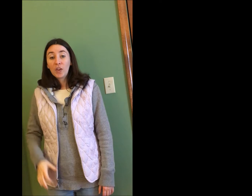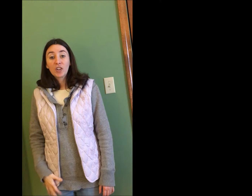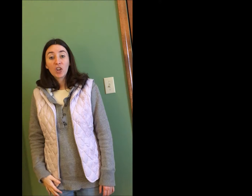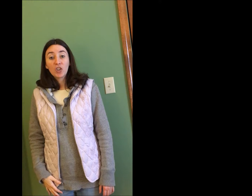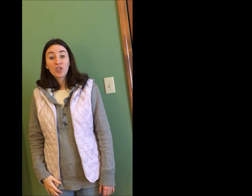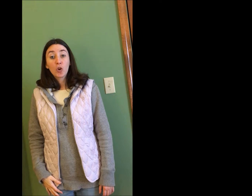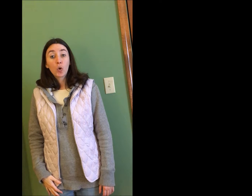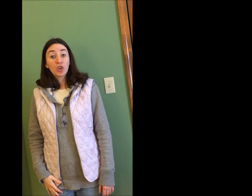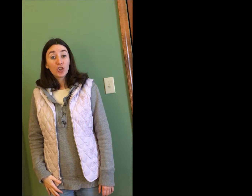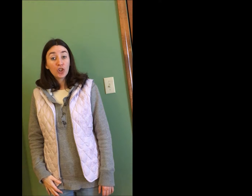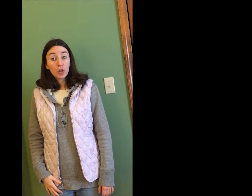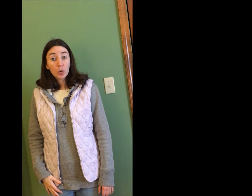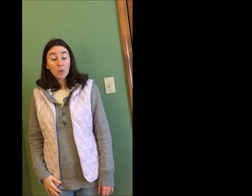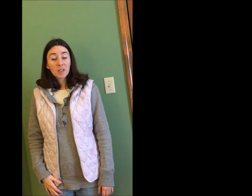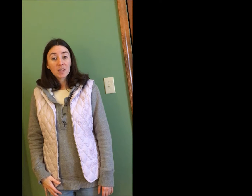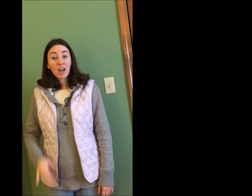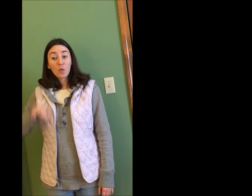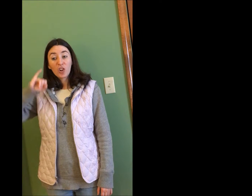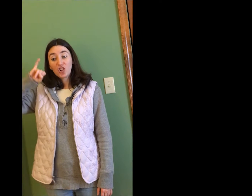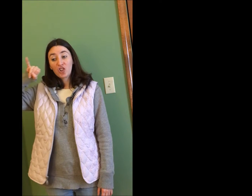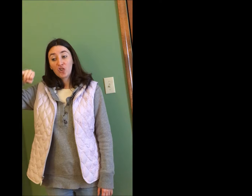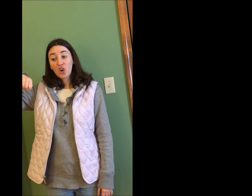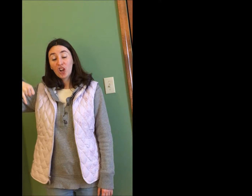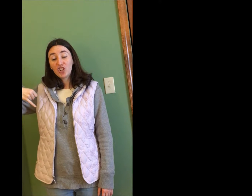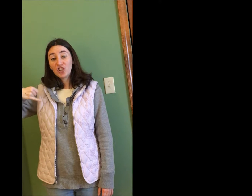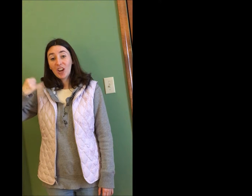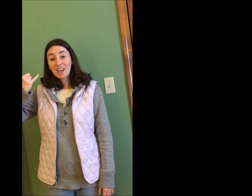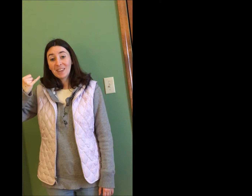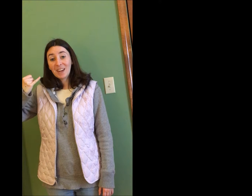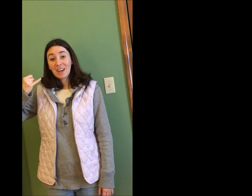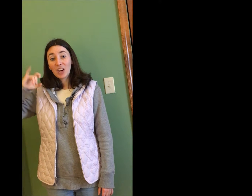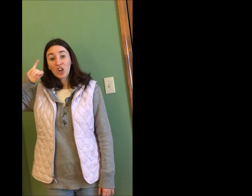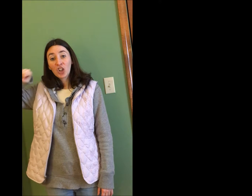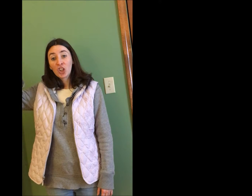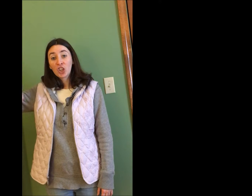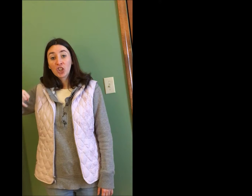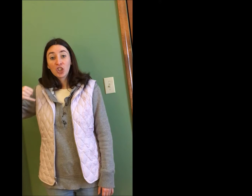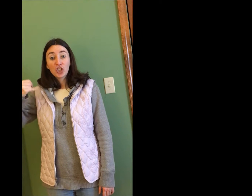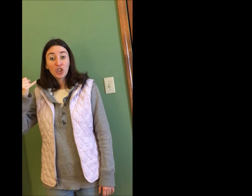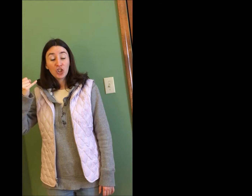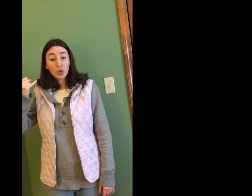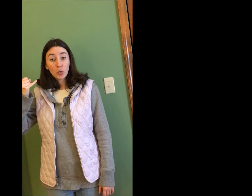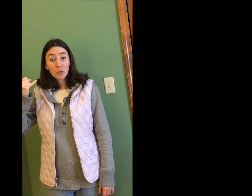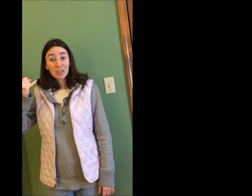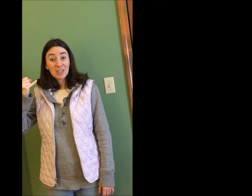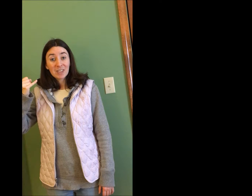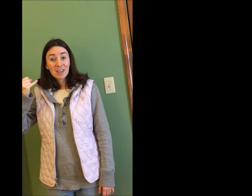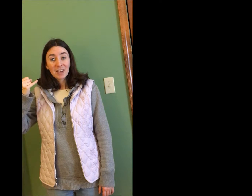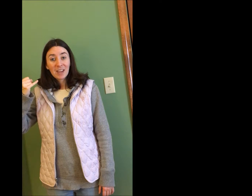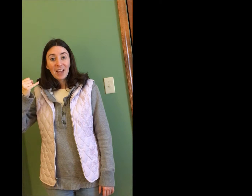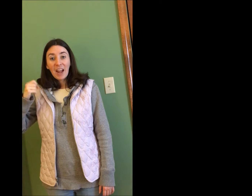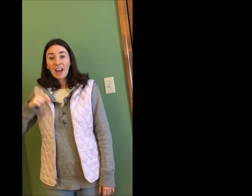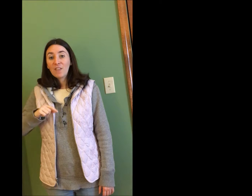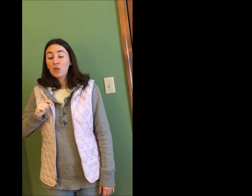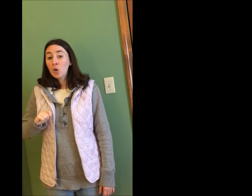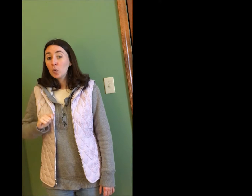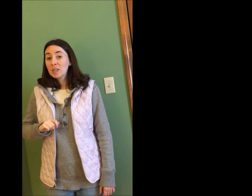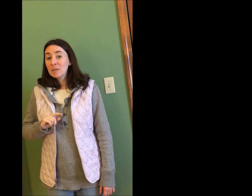There's also juice, and we're going to just draw a J in the air. Juice. And if you know the